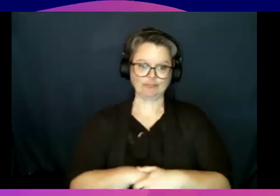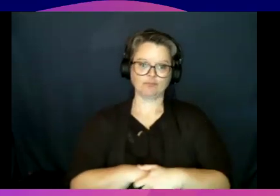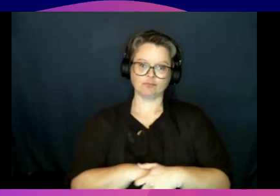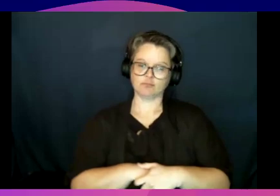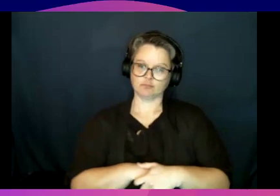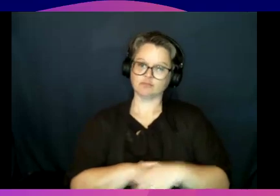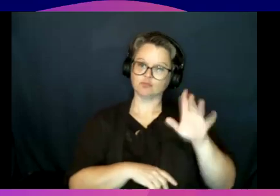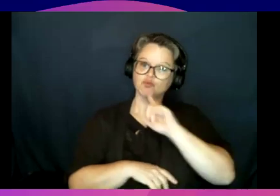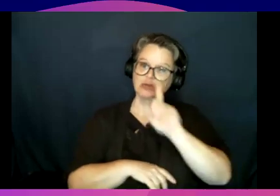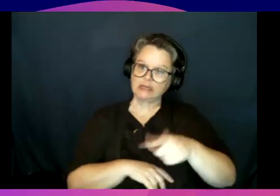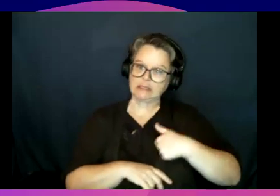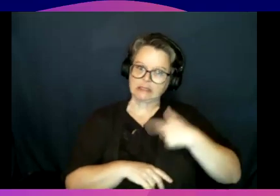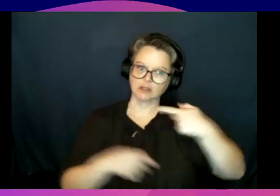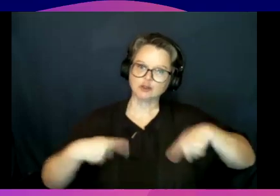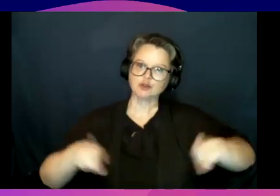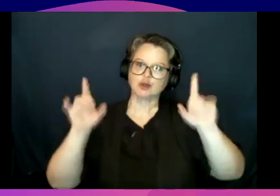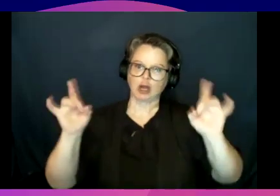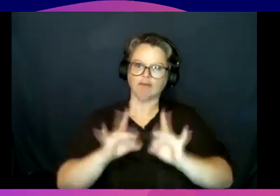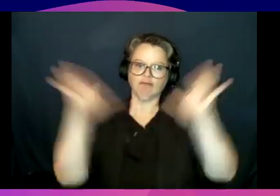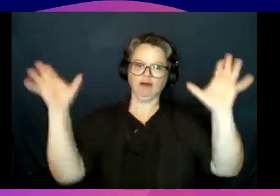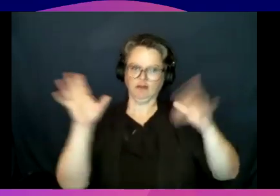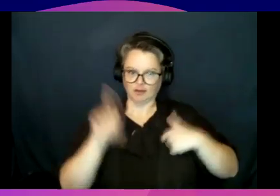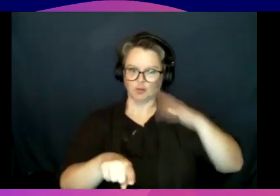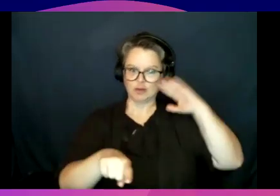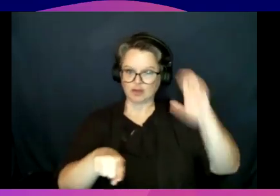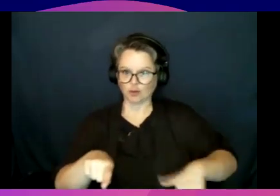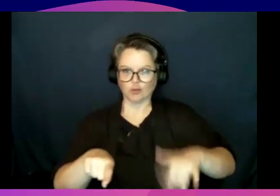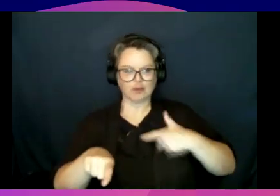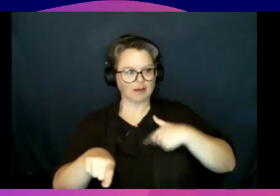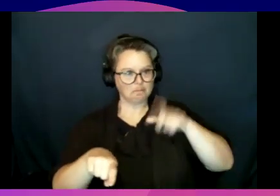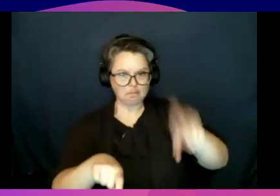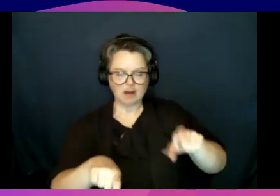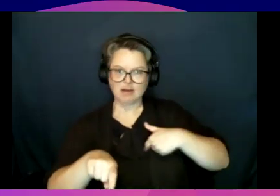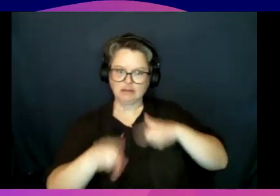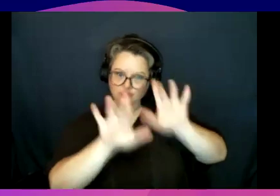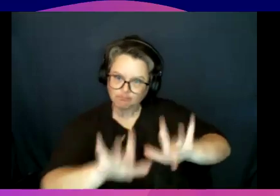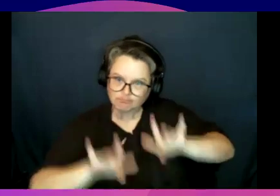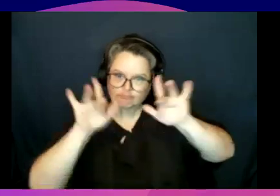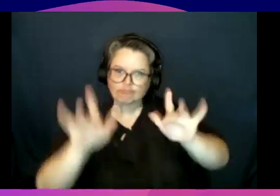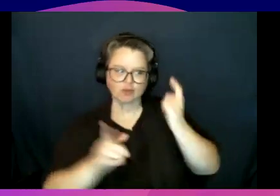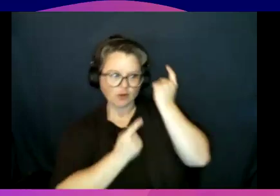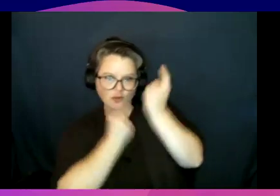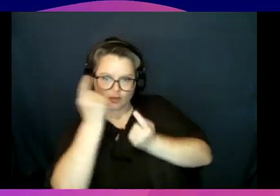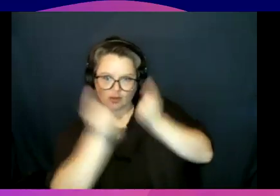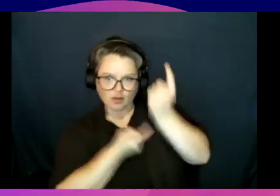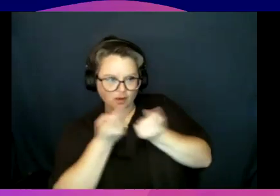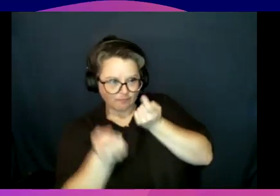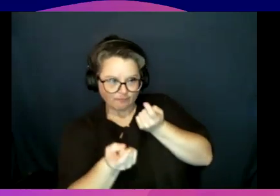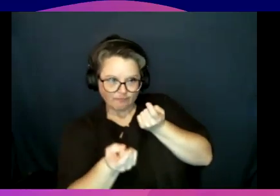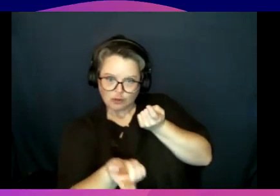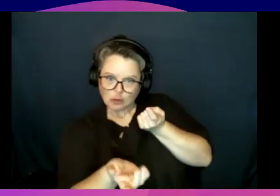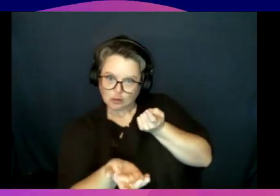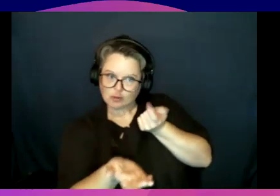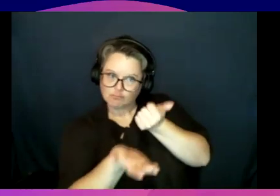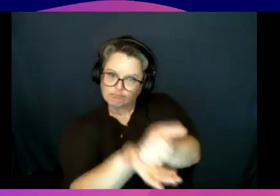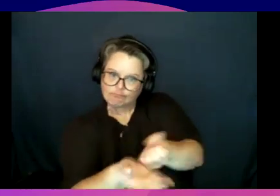we don't want to necessarily call out, we want to call in and call on. So absolutely within our community, but